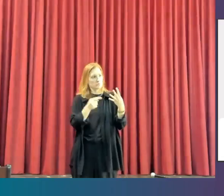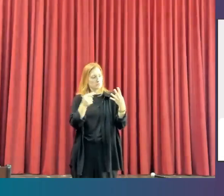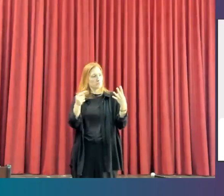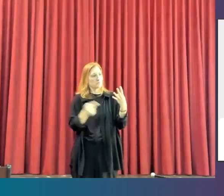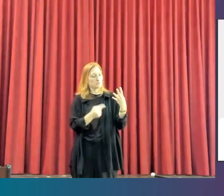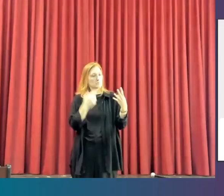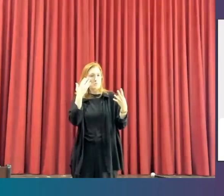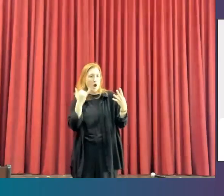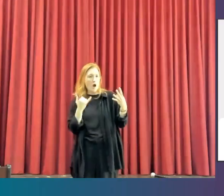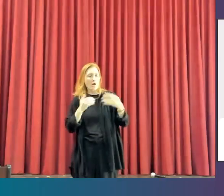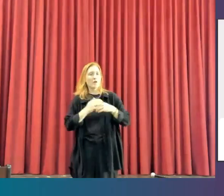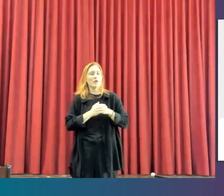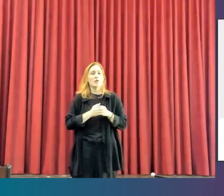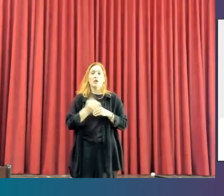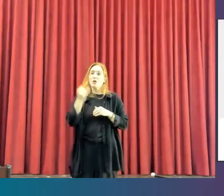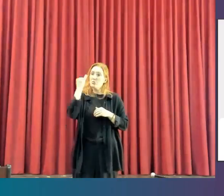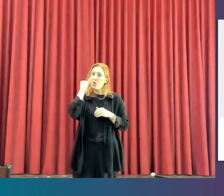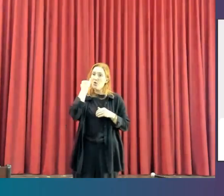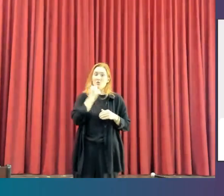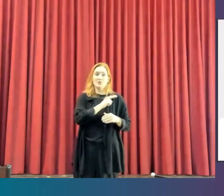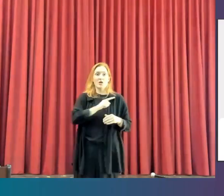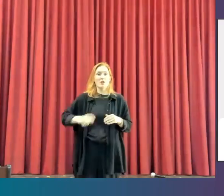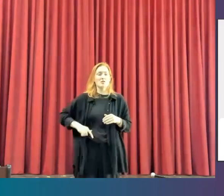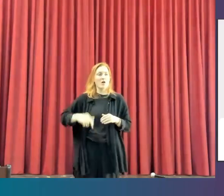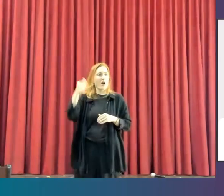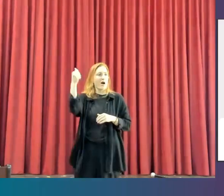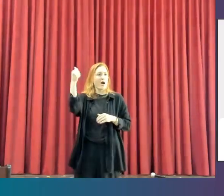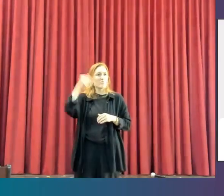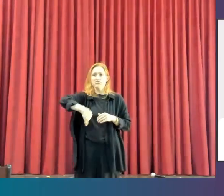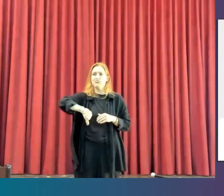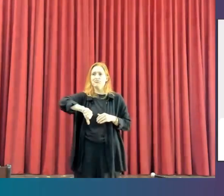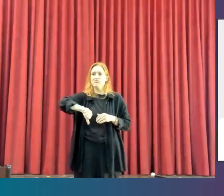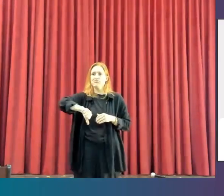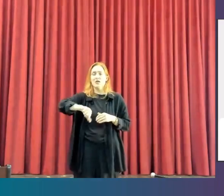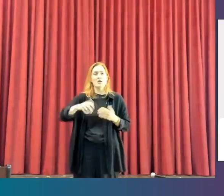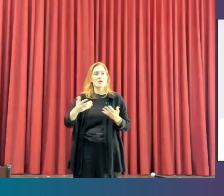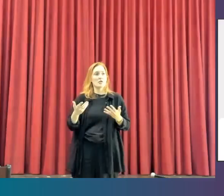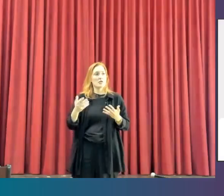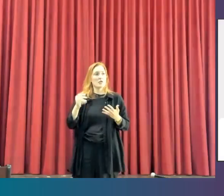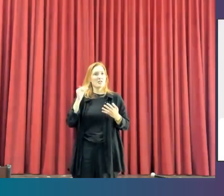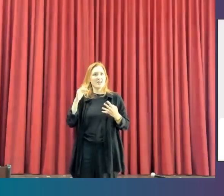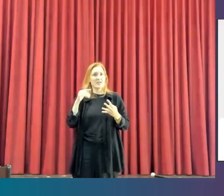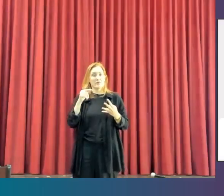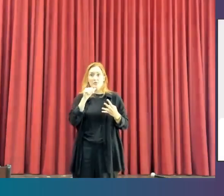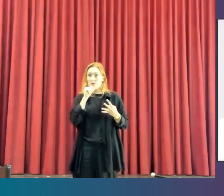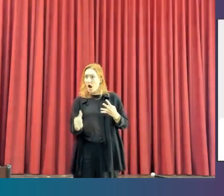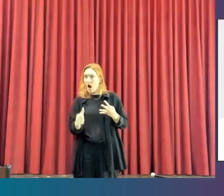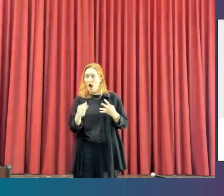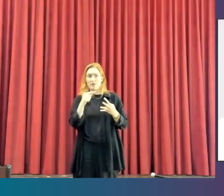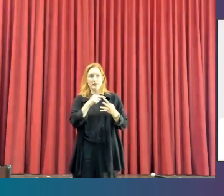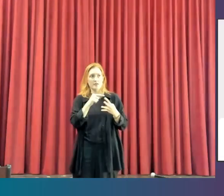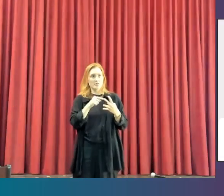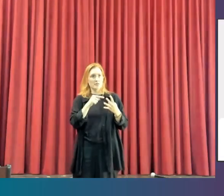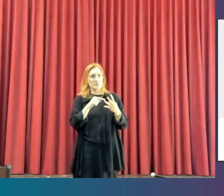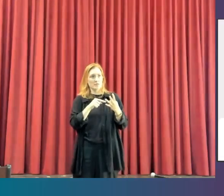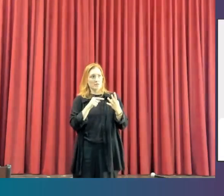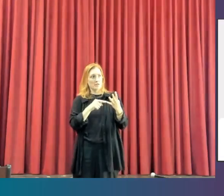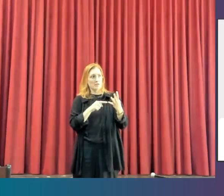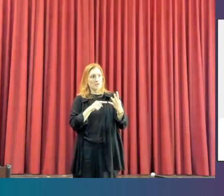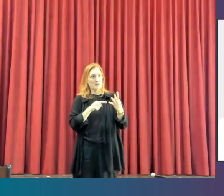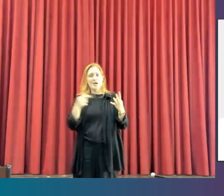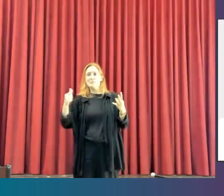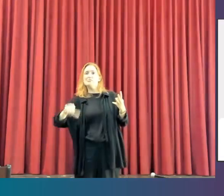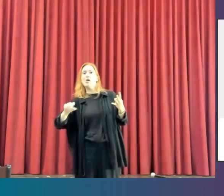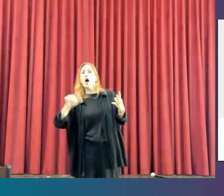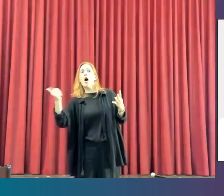rejecting tenants for reasons that don't fall into this criteria, that counts as